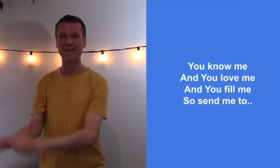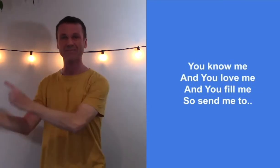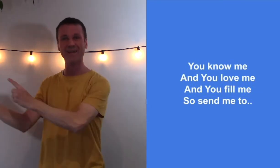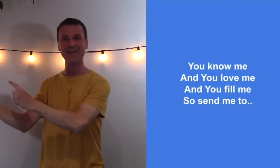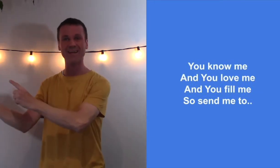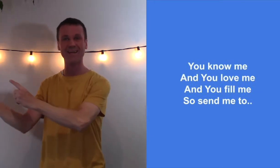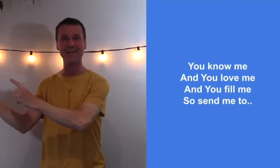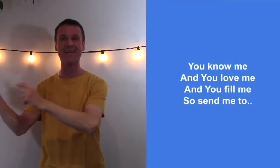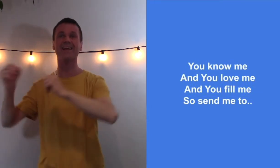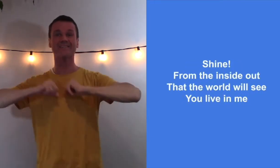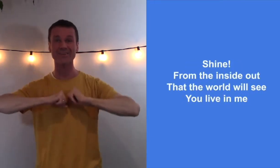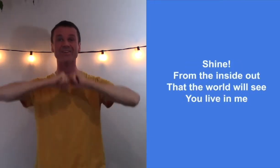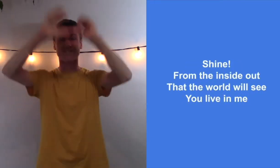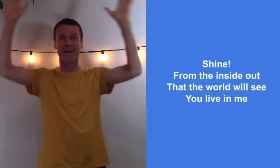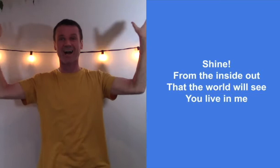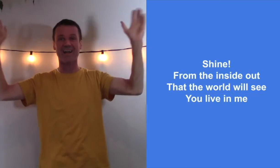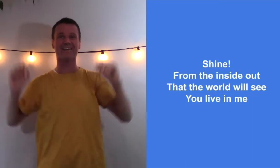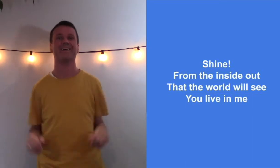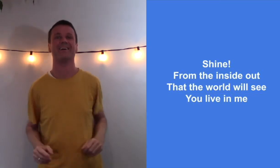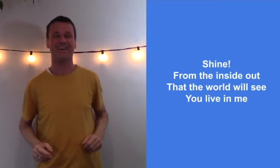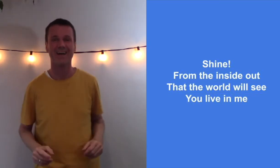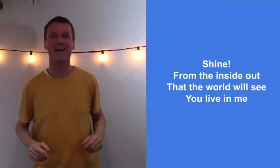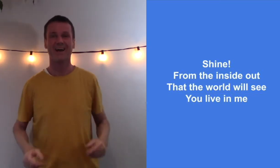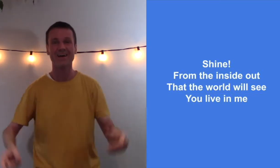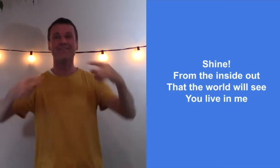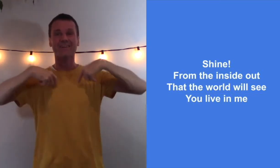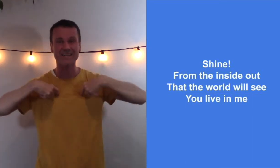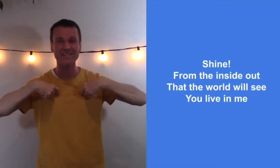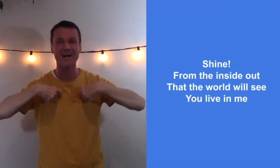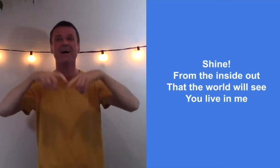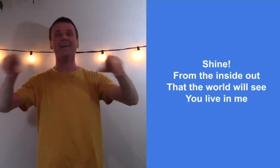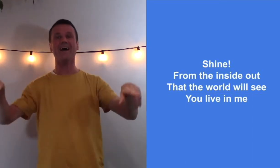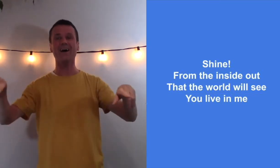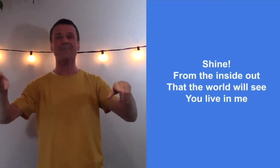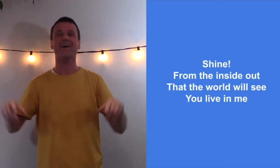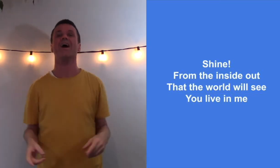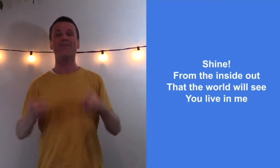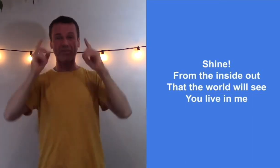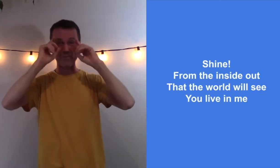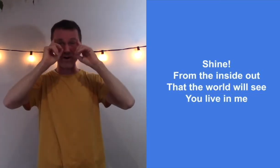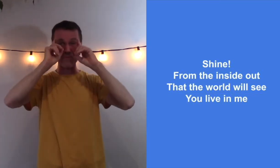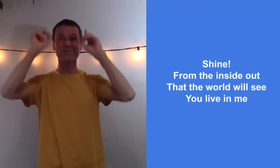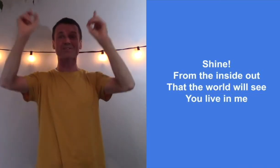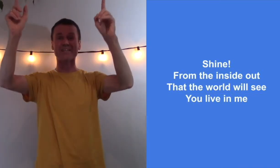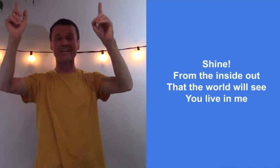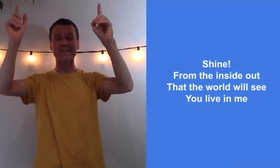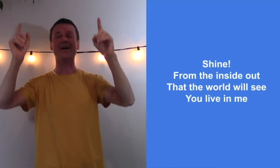me to shine from the inside out, that the world will see